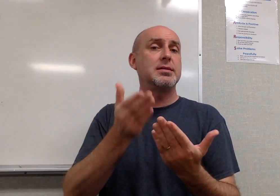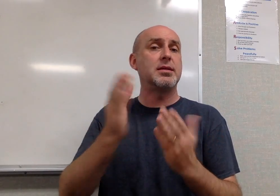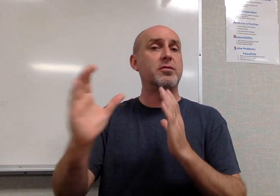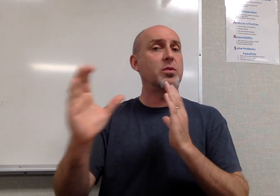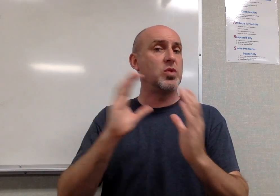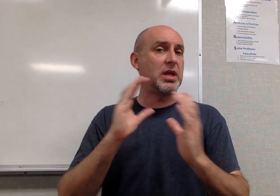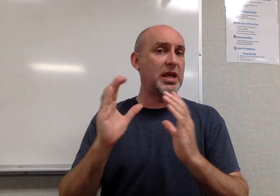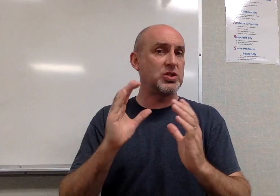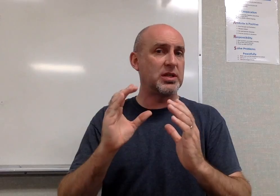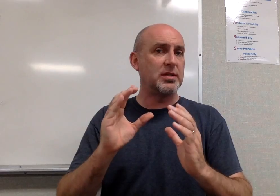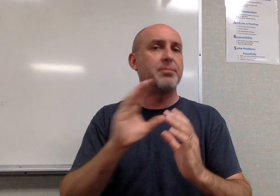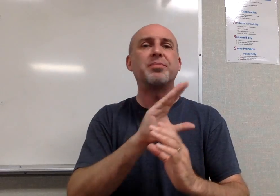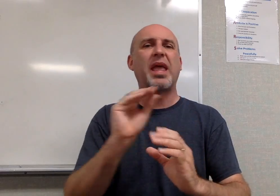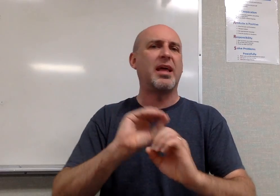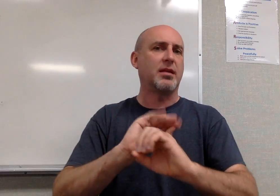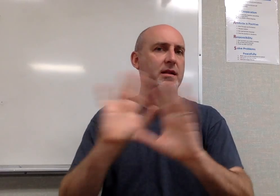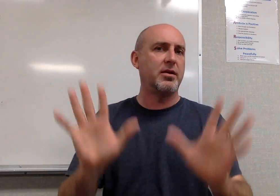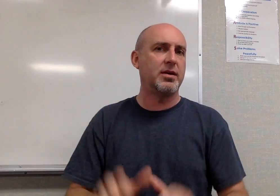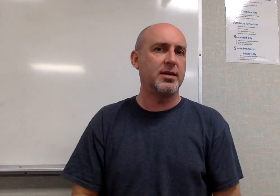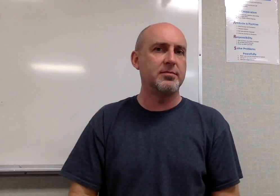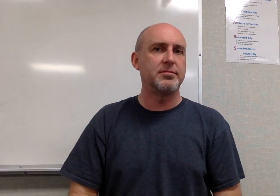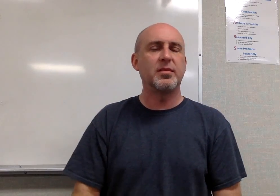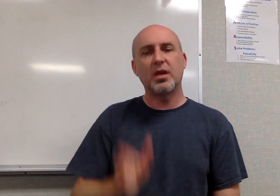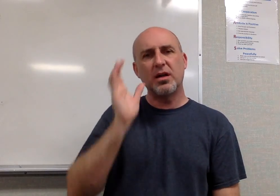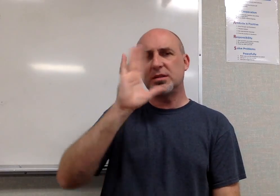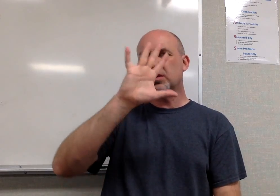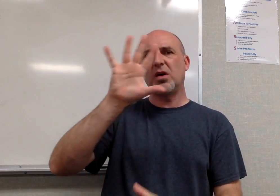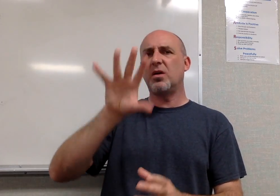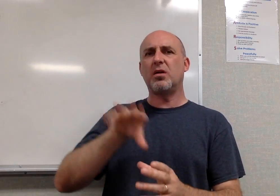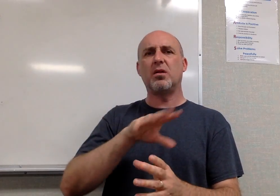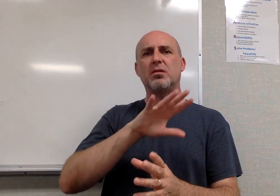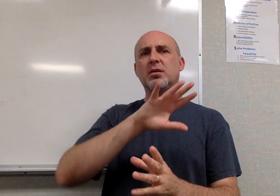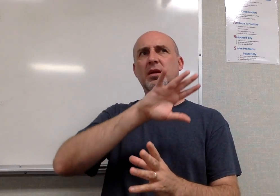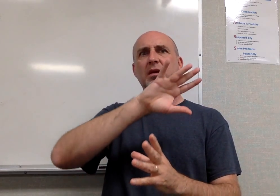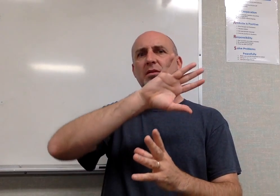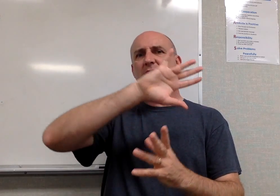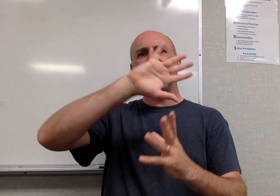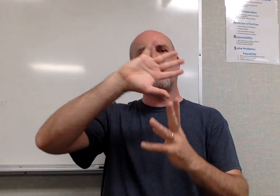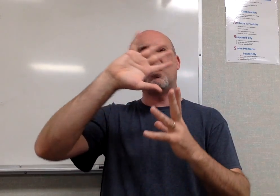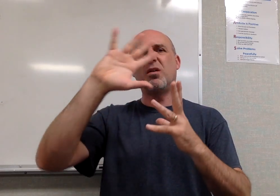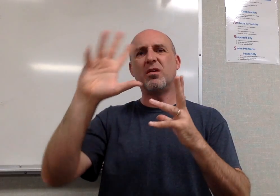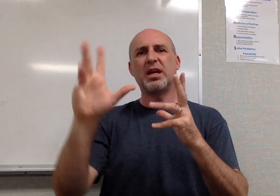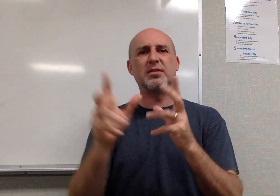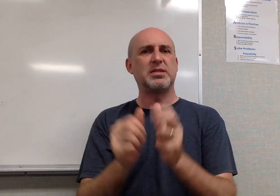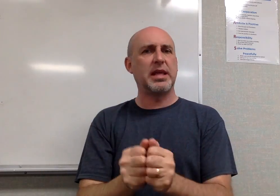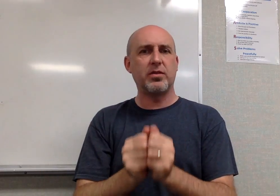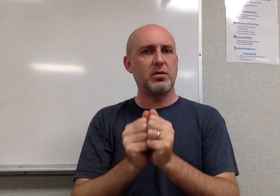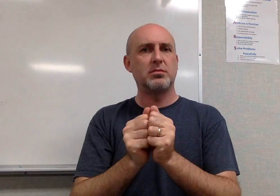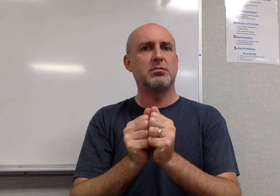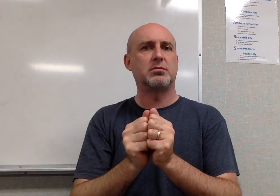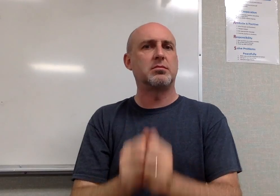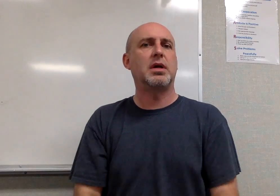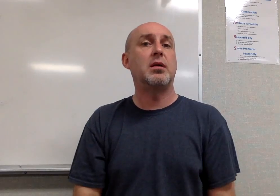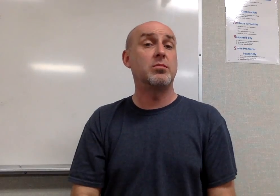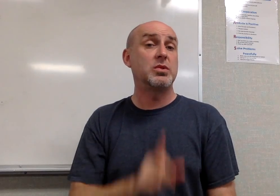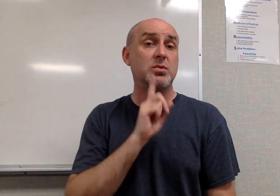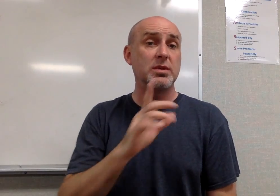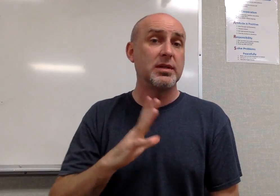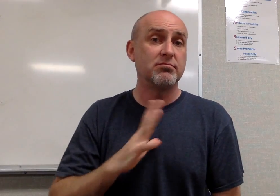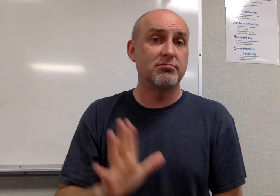of communication and clarity. Concepts all just like all kind of together, which is really